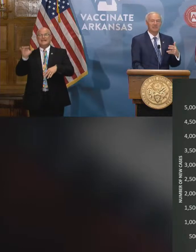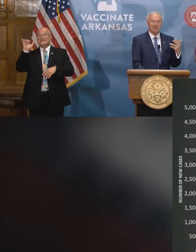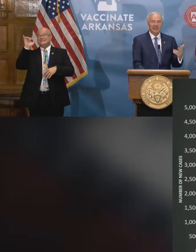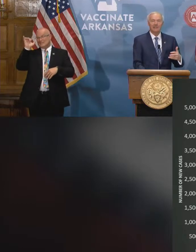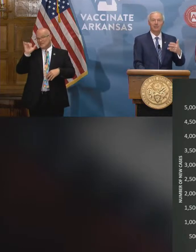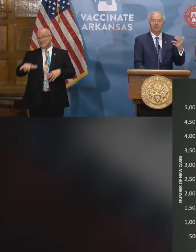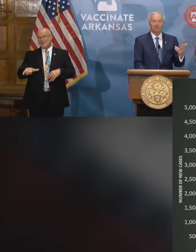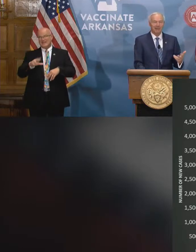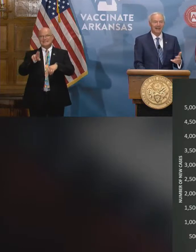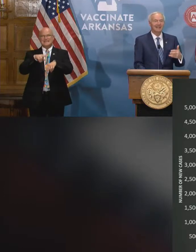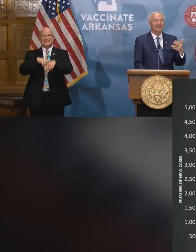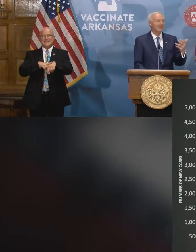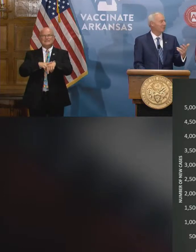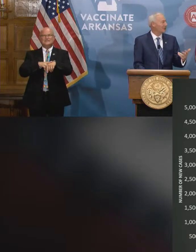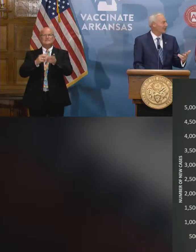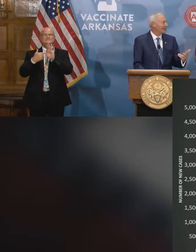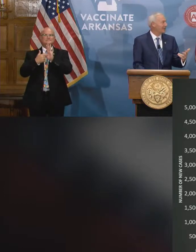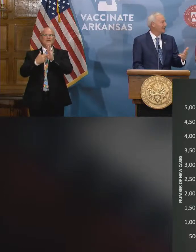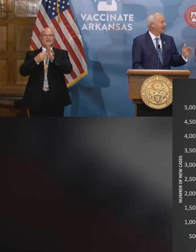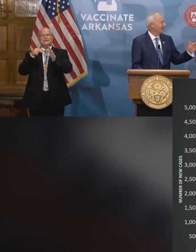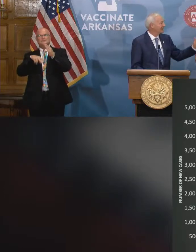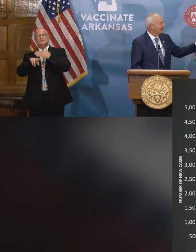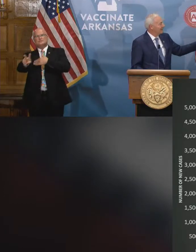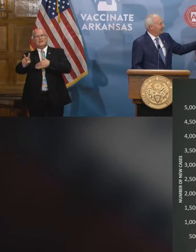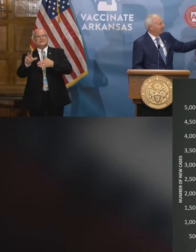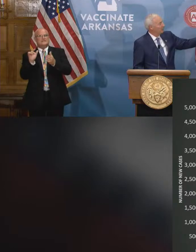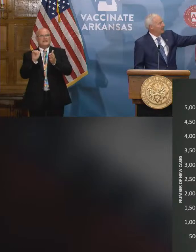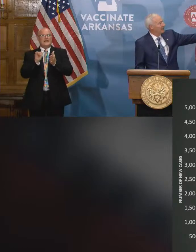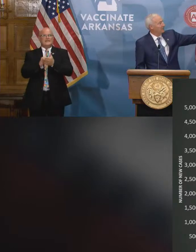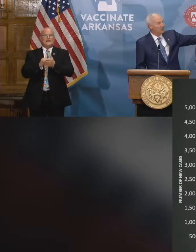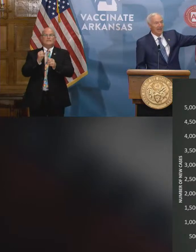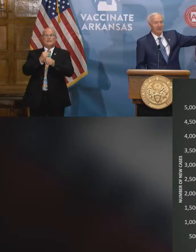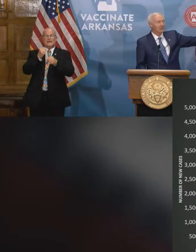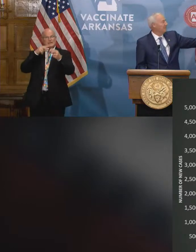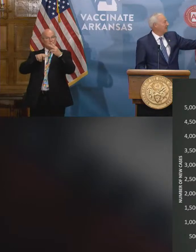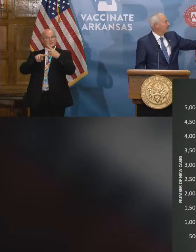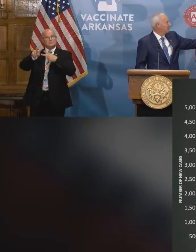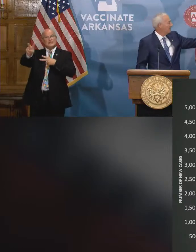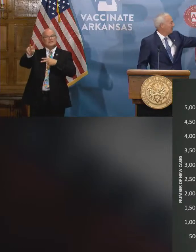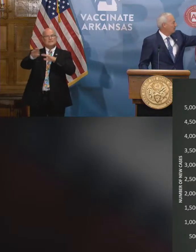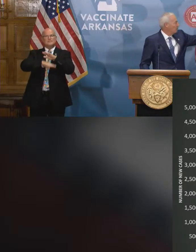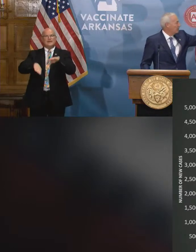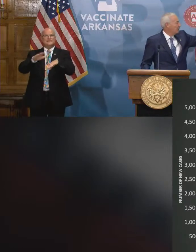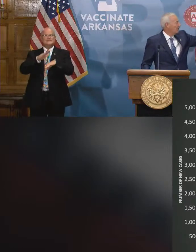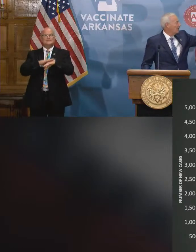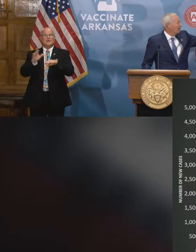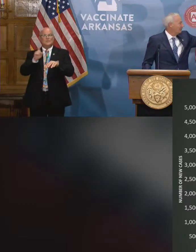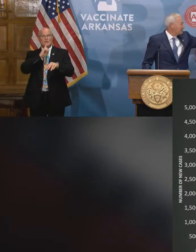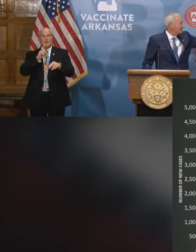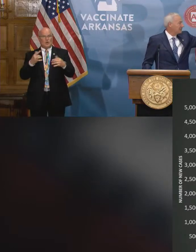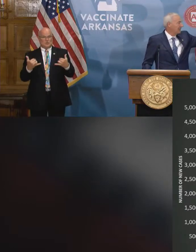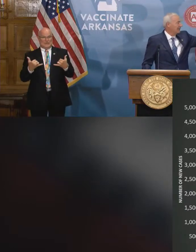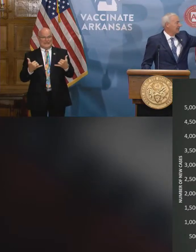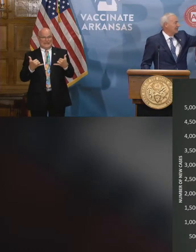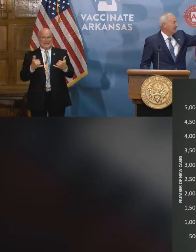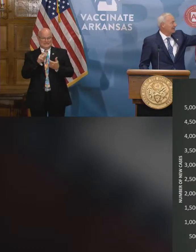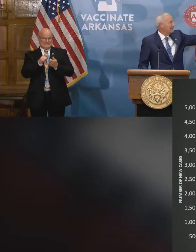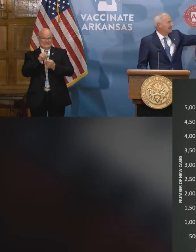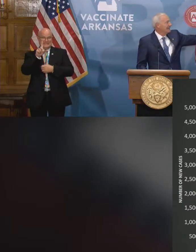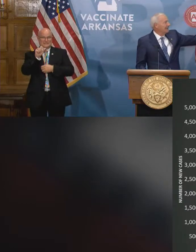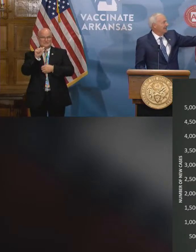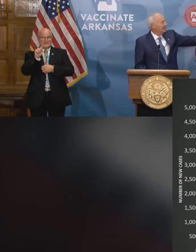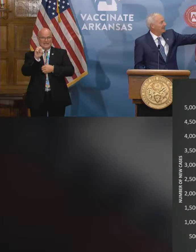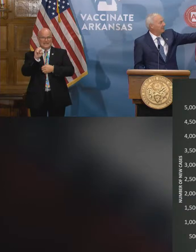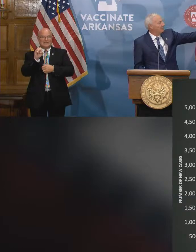so this is the nature of modeling and projections, that they will make a projection based upon where you are on this particular